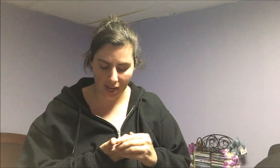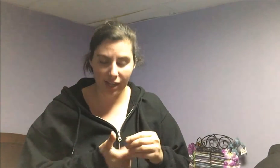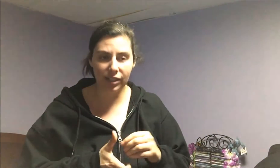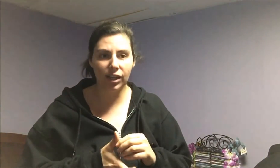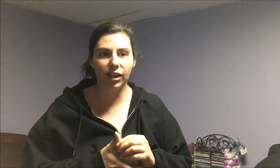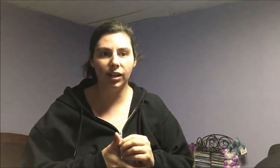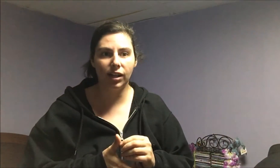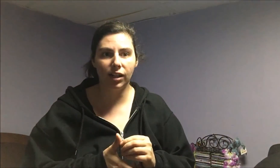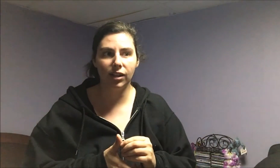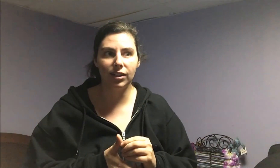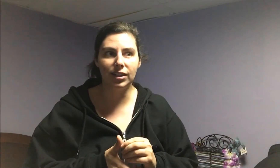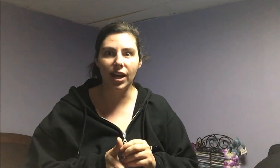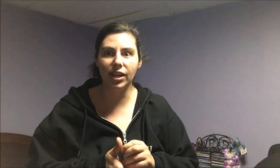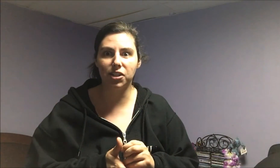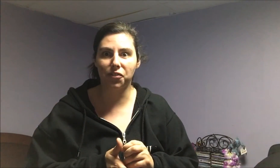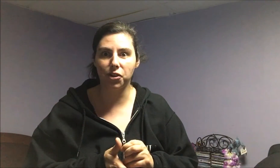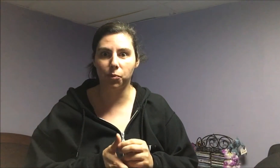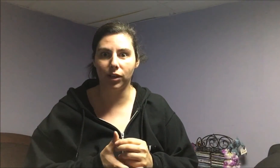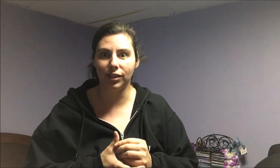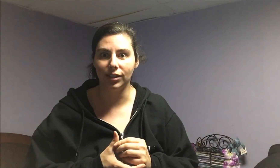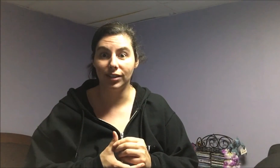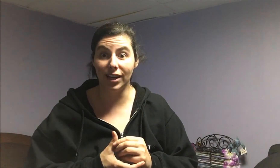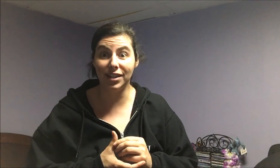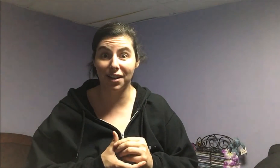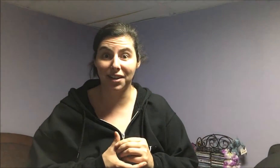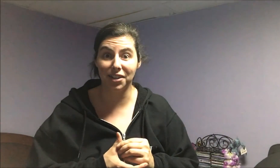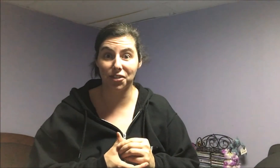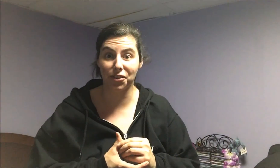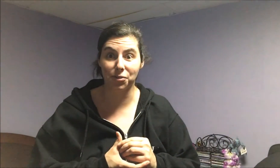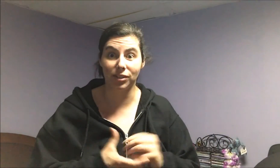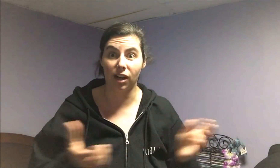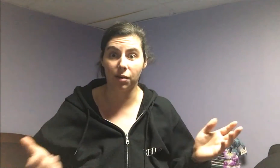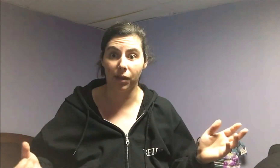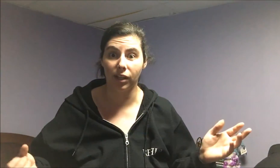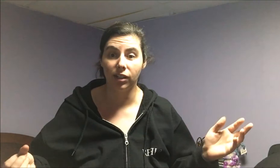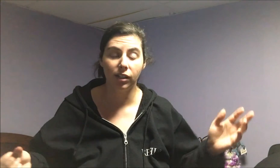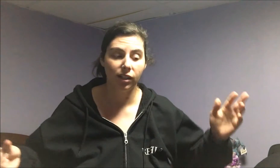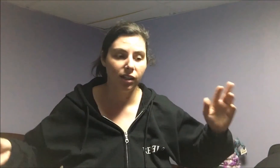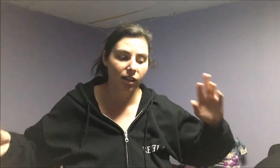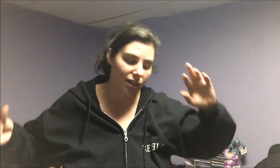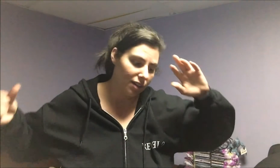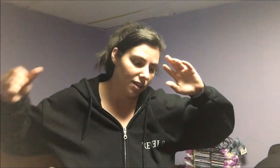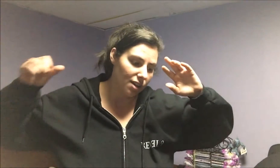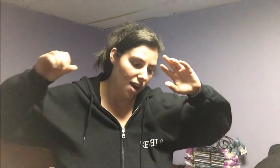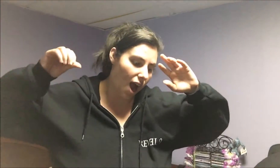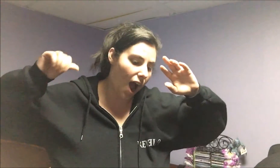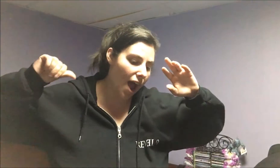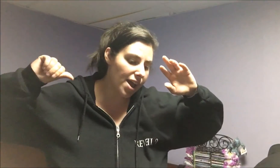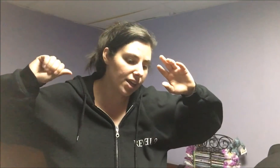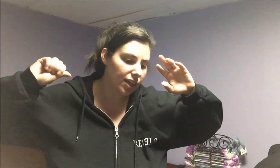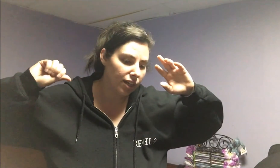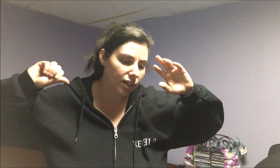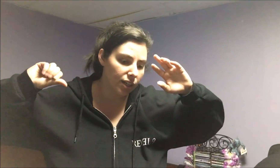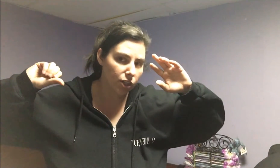And Danny is the first one, Danny Duncan is the first one to hug me. I